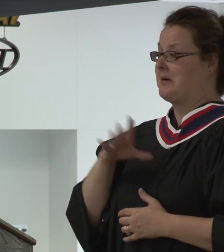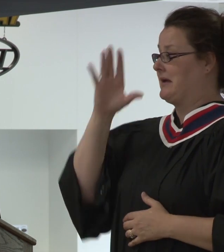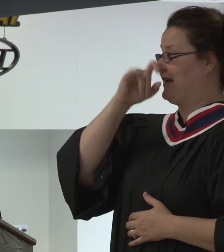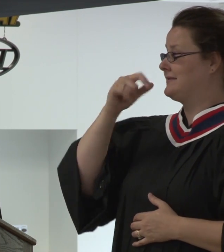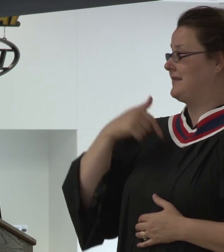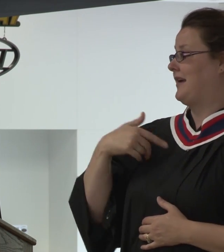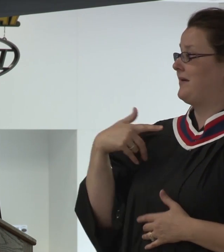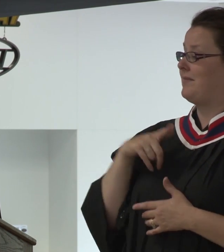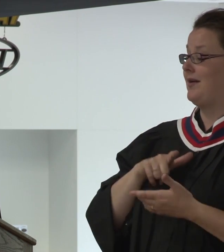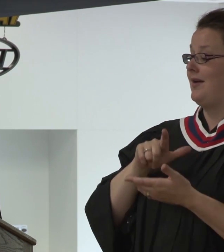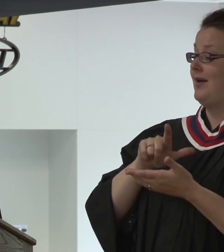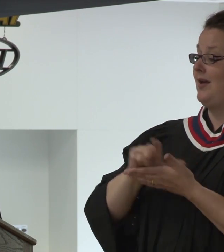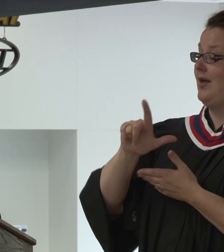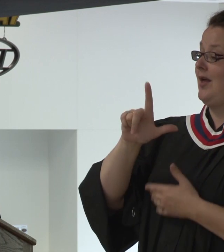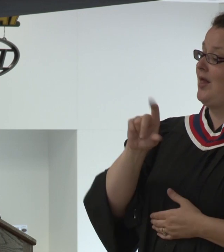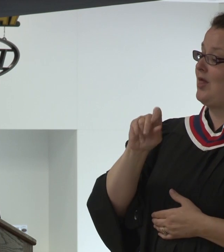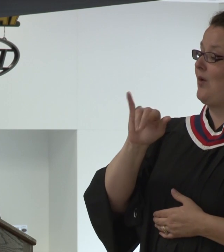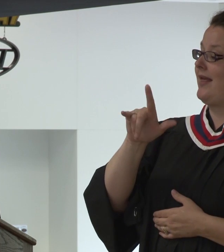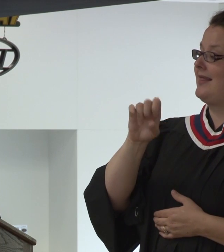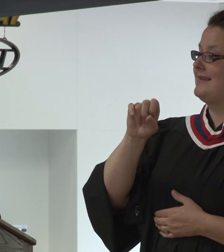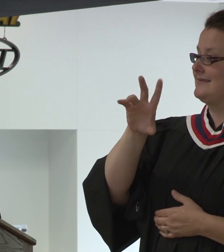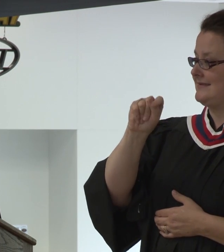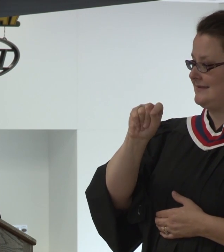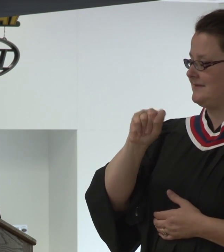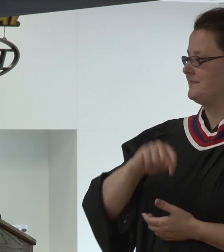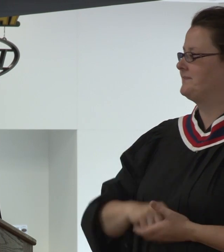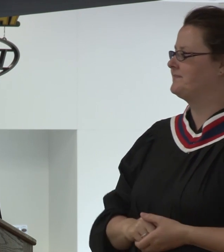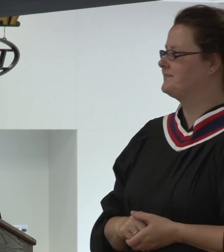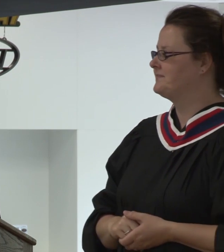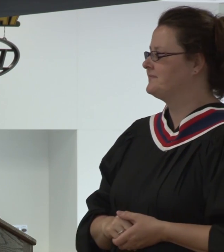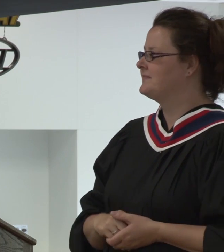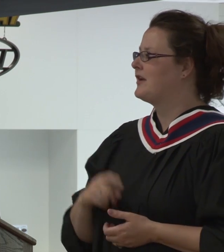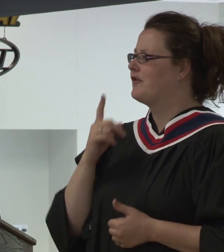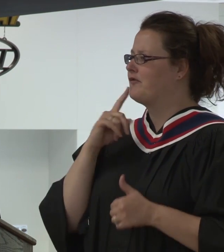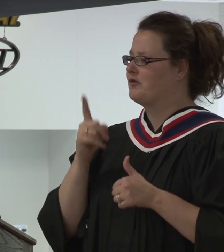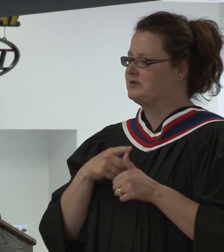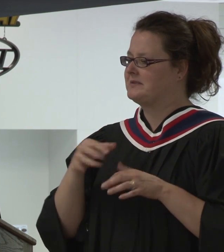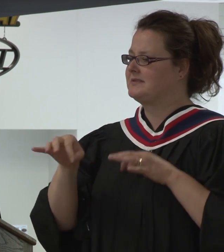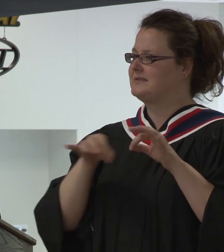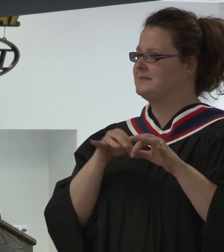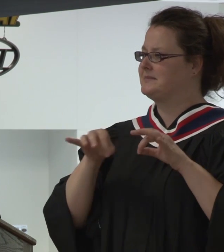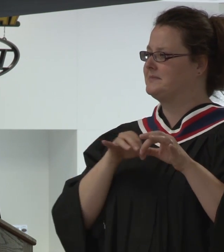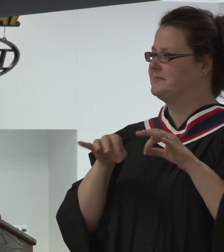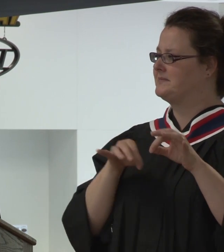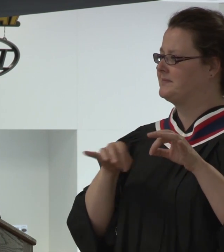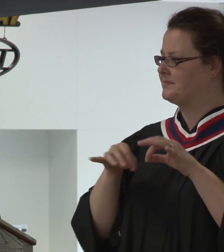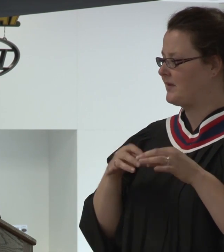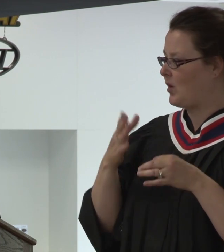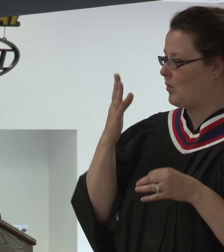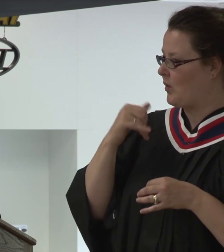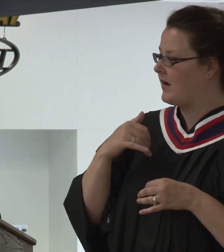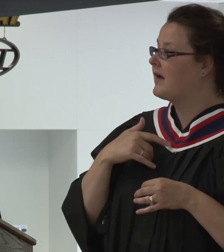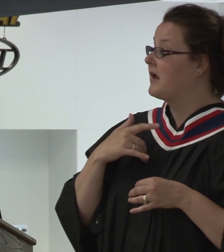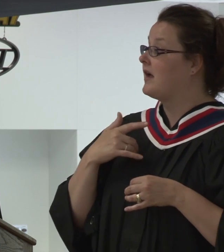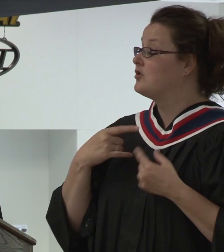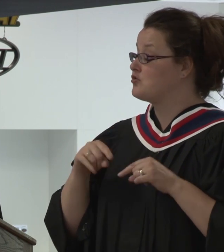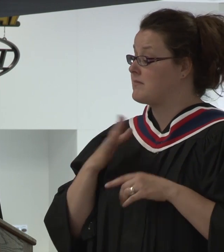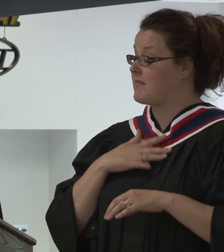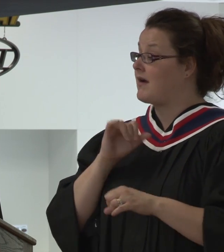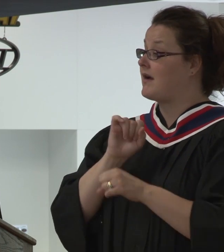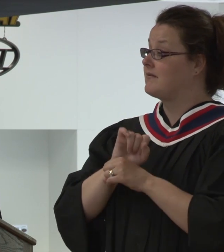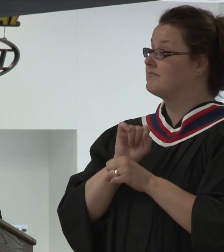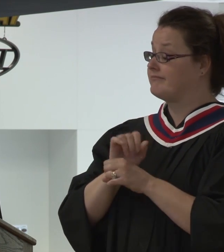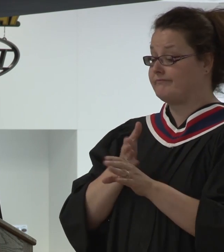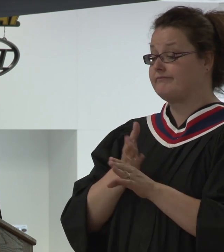loyalist. So first, let me tell you why. Pioneering presence. During my career,